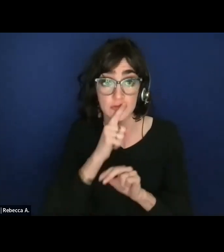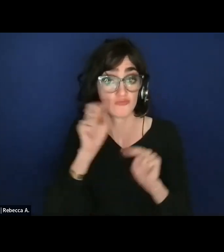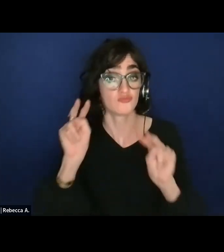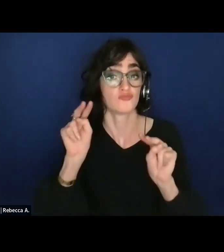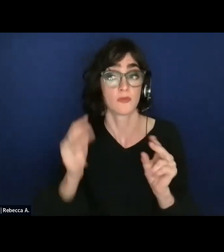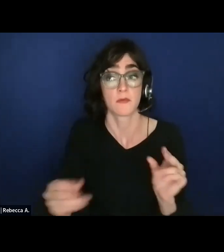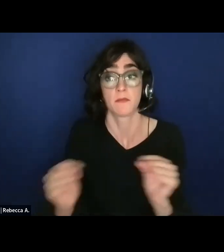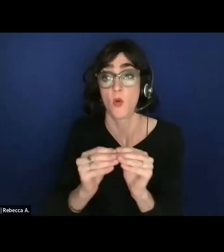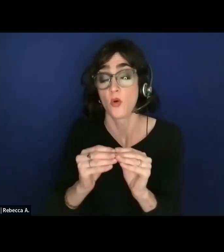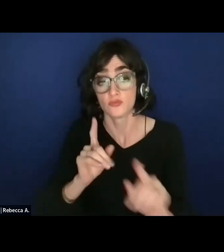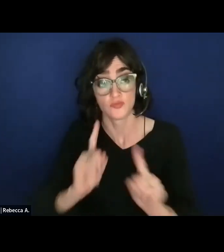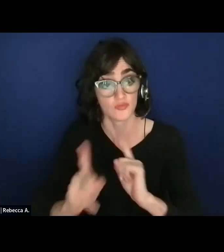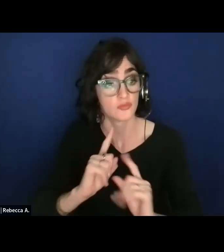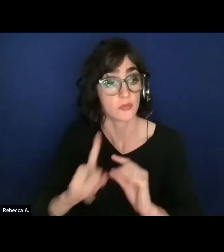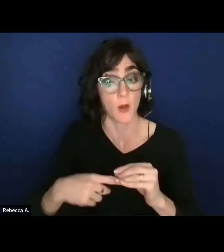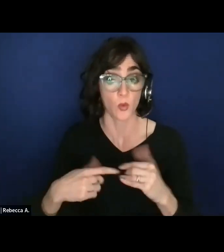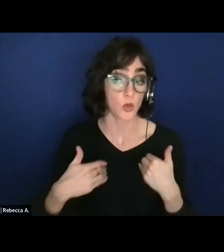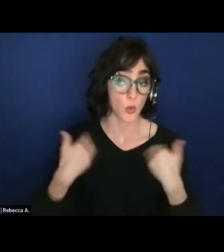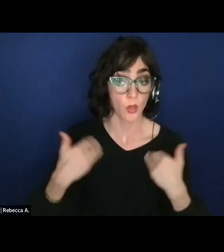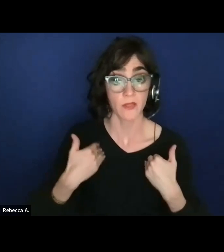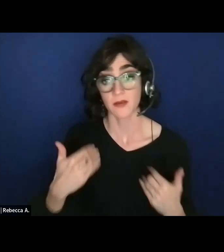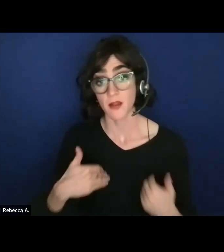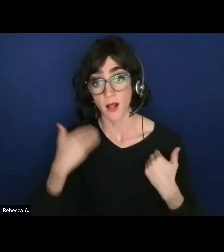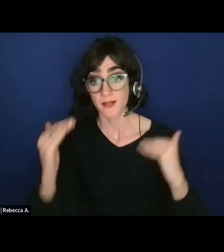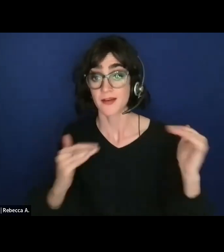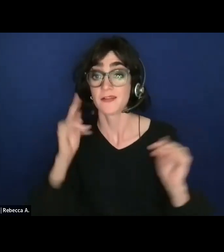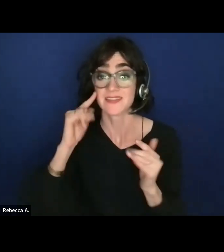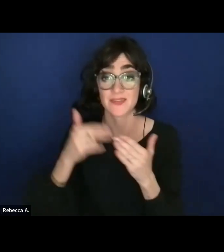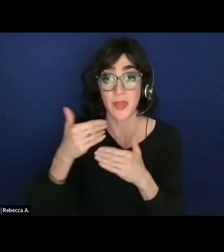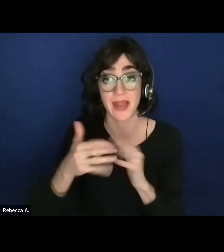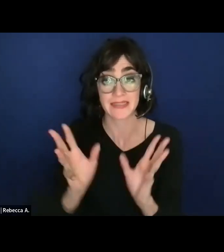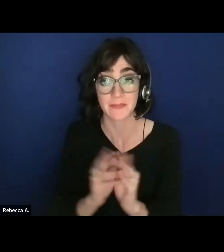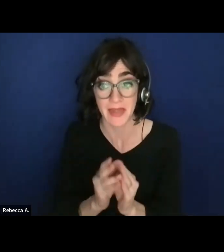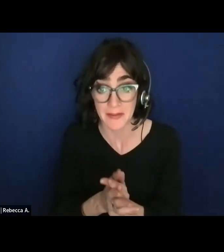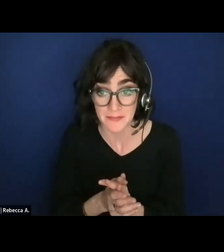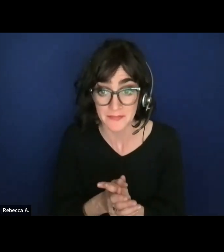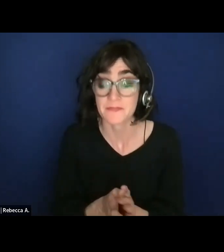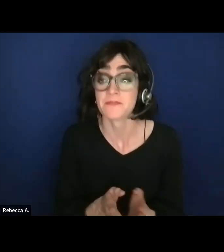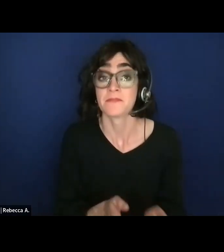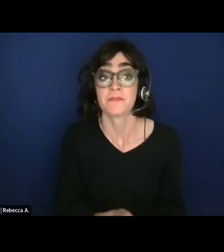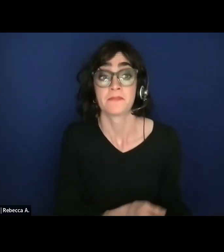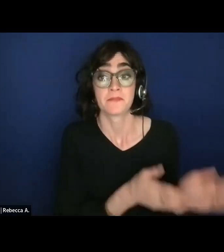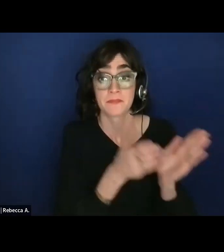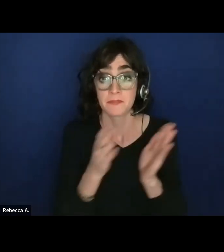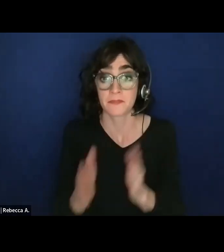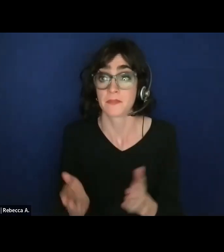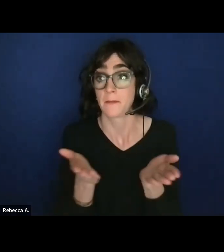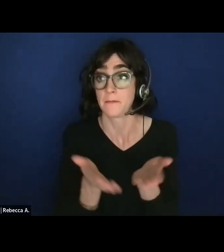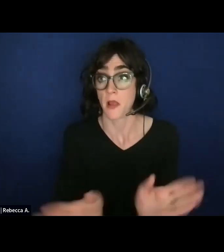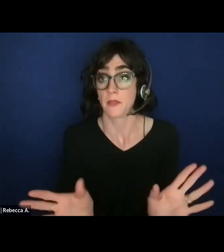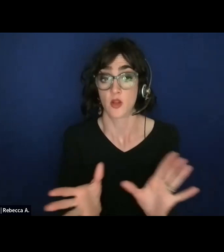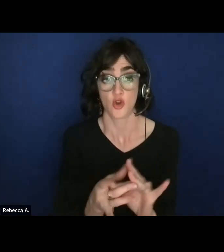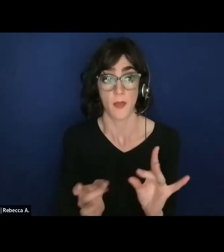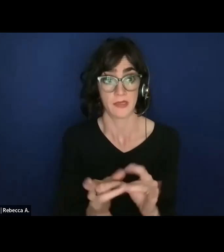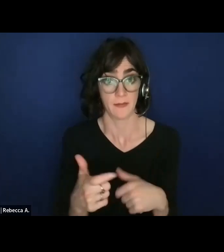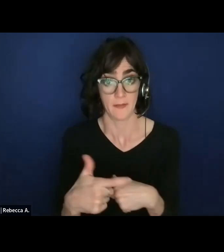discussion on youth and young adults at our next meeting. And now I'd like to move us to our public comment period. We